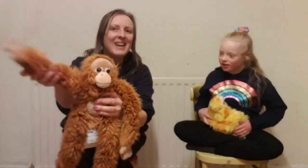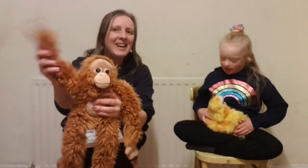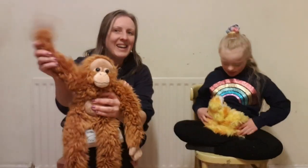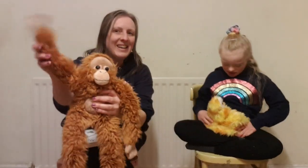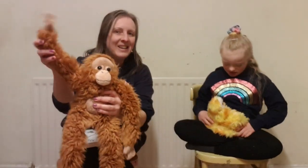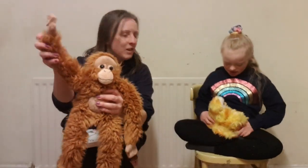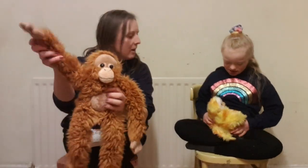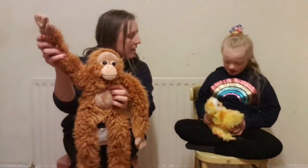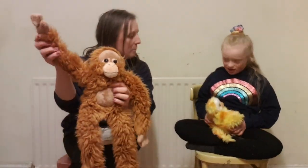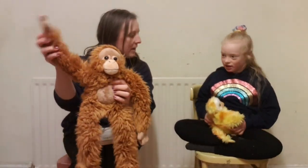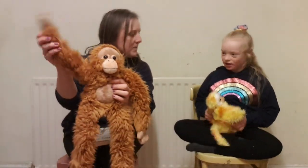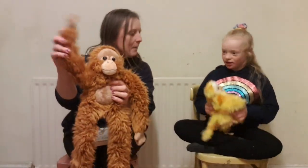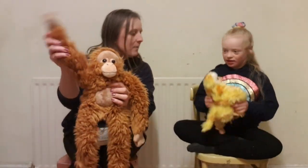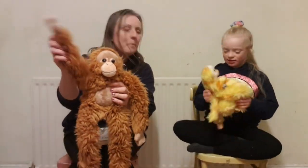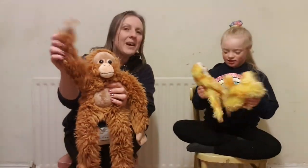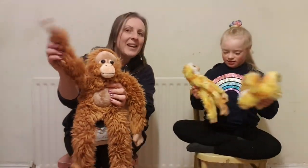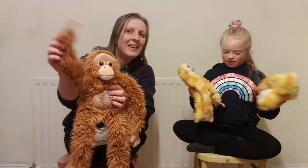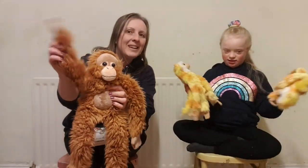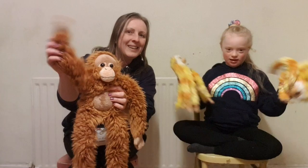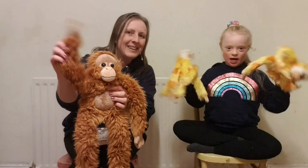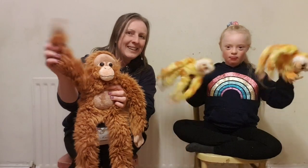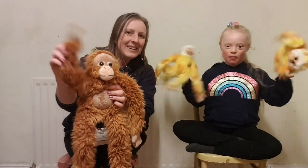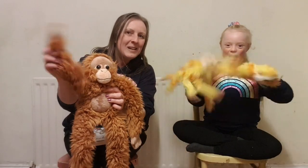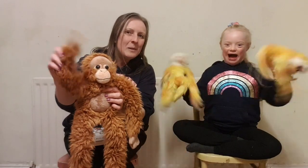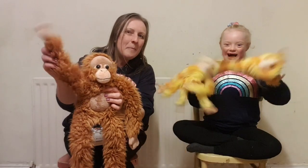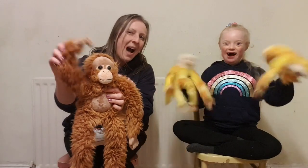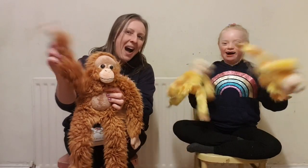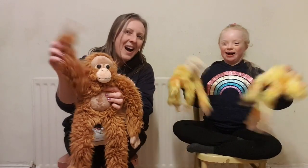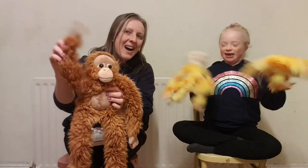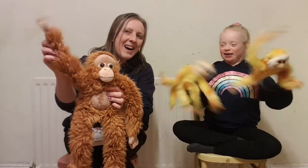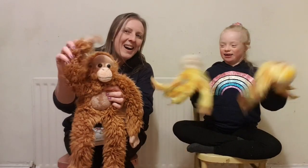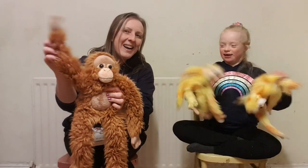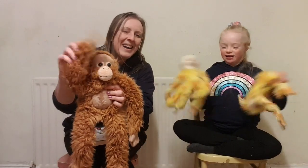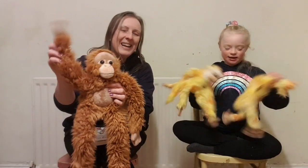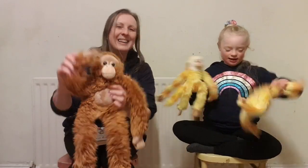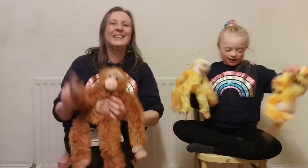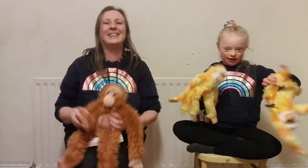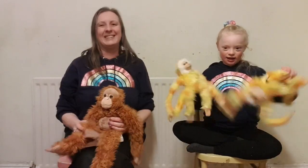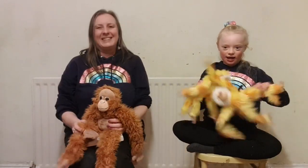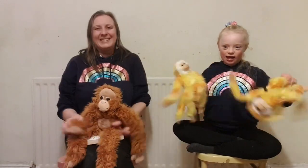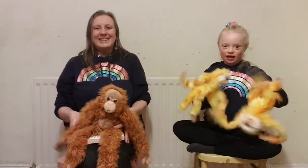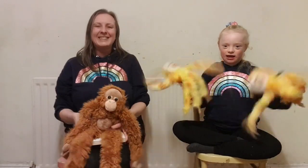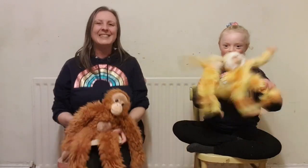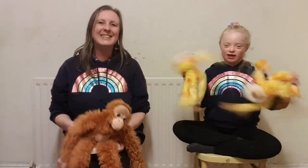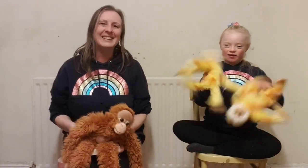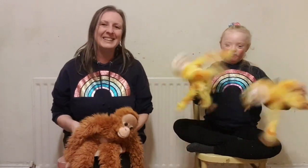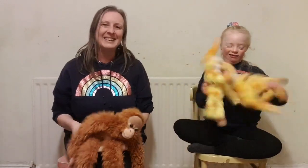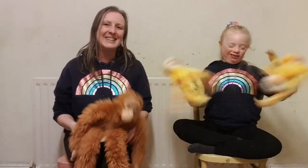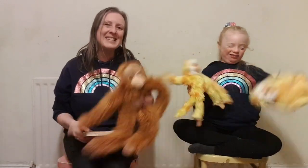Bye. You going to get your monkeys to wave goodbye? Bye-bye. Bye. Take a shoe.